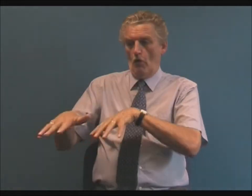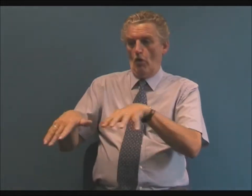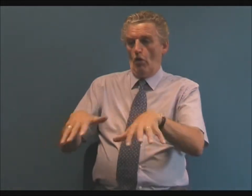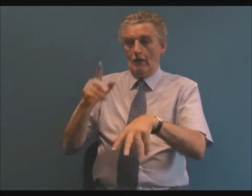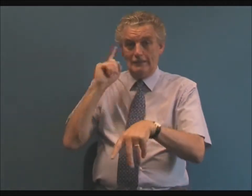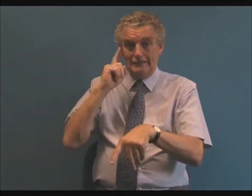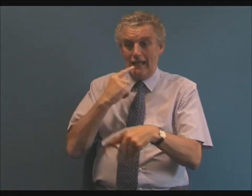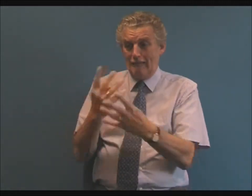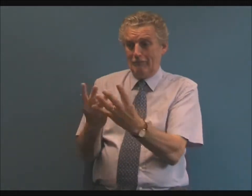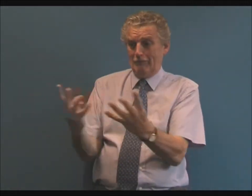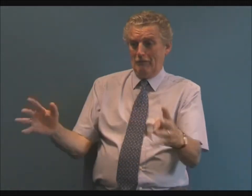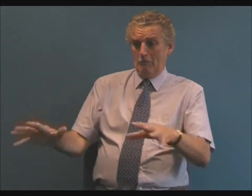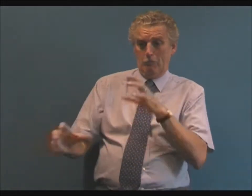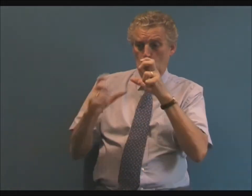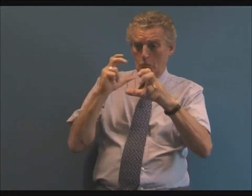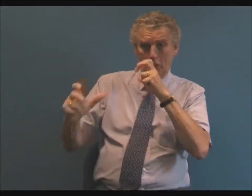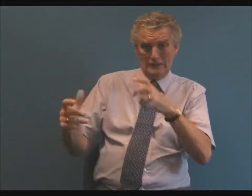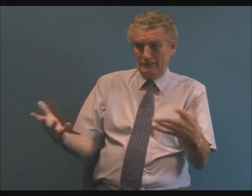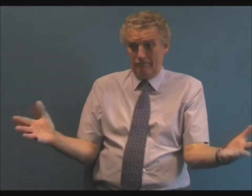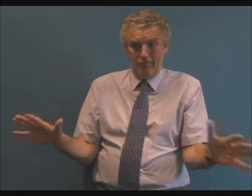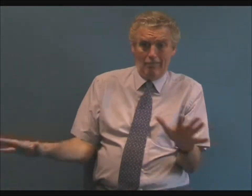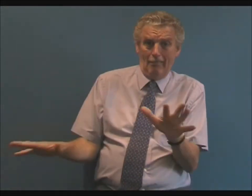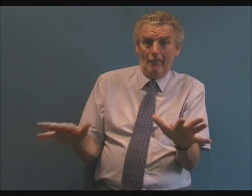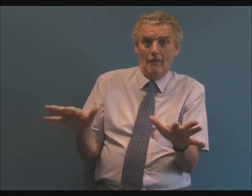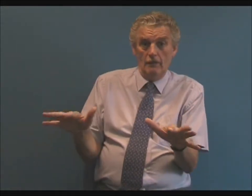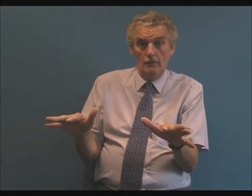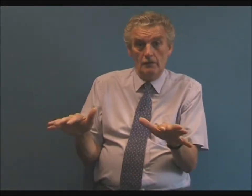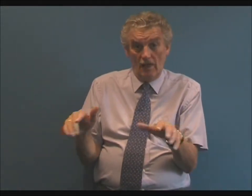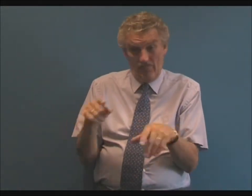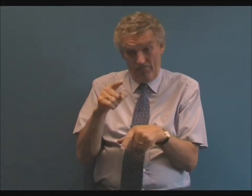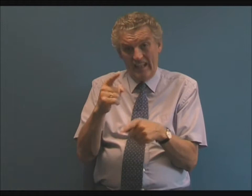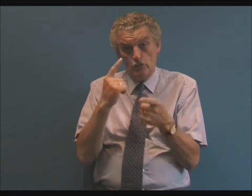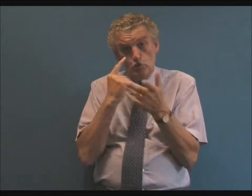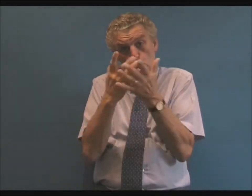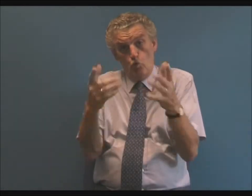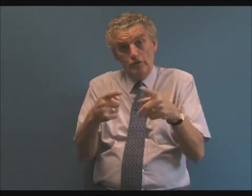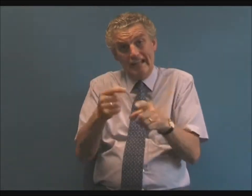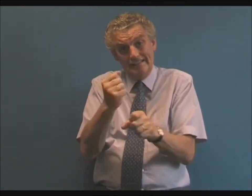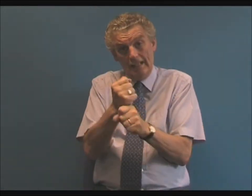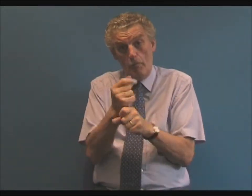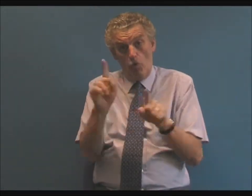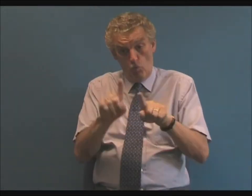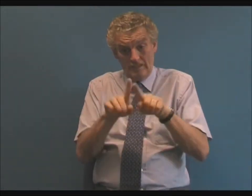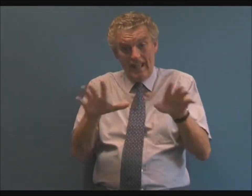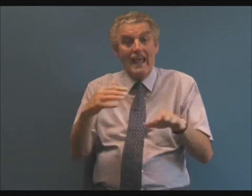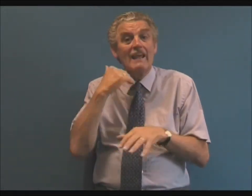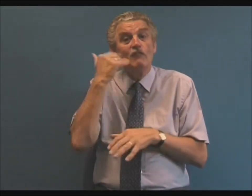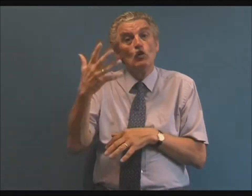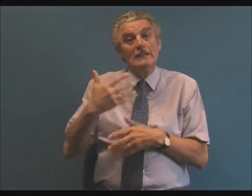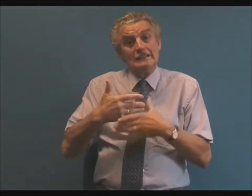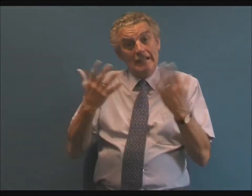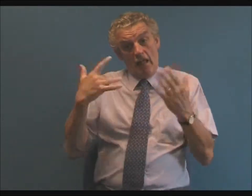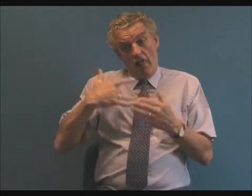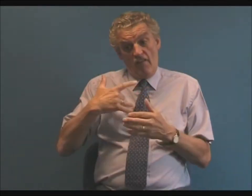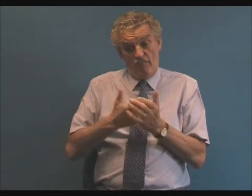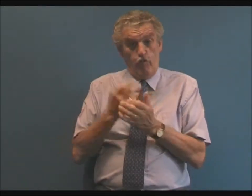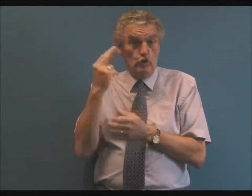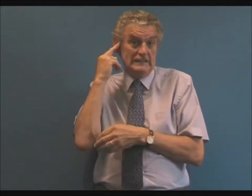interview and the deaf staff struggled with the communication. That just gives you an example of what it's